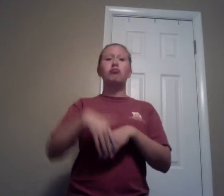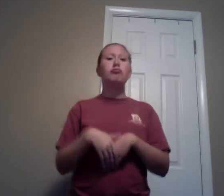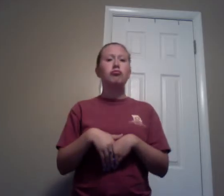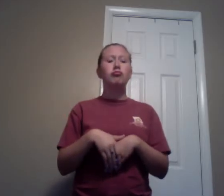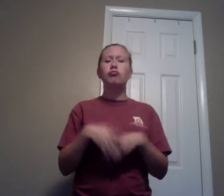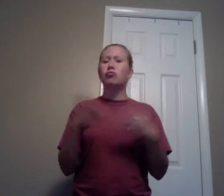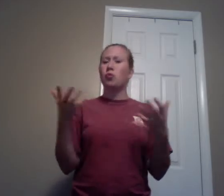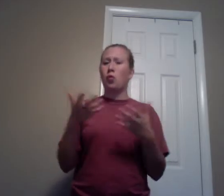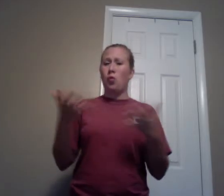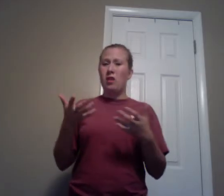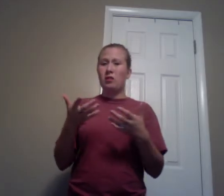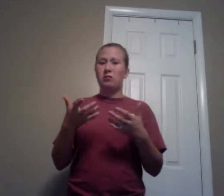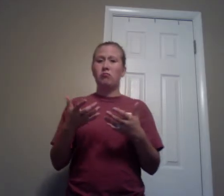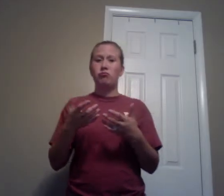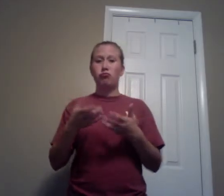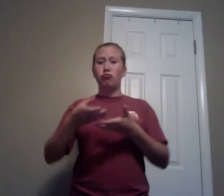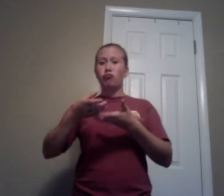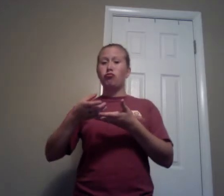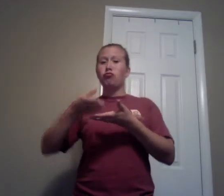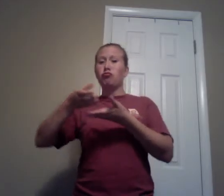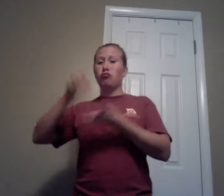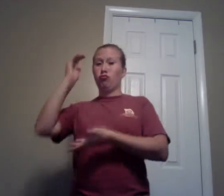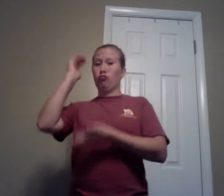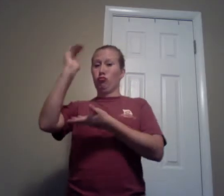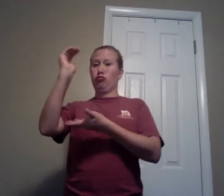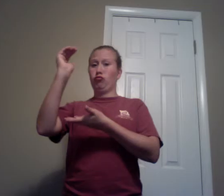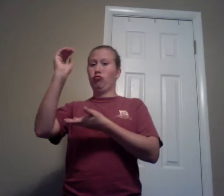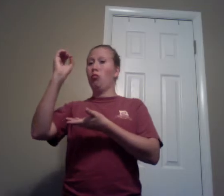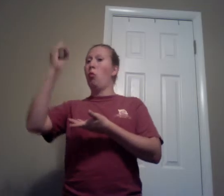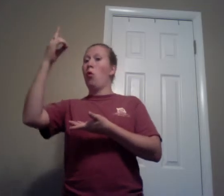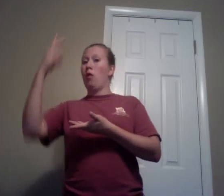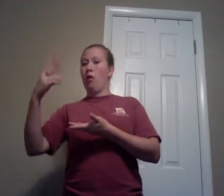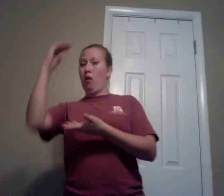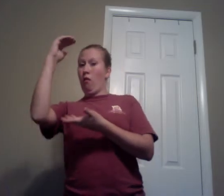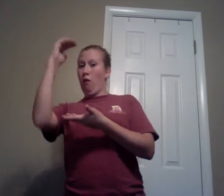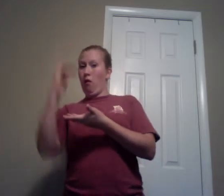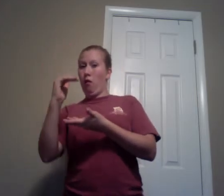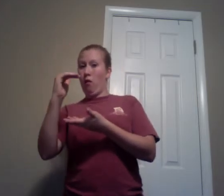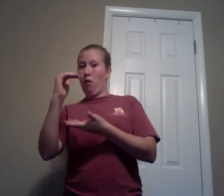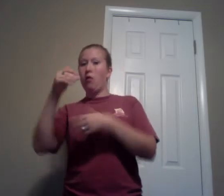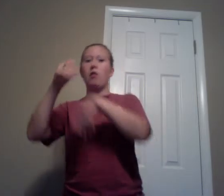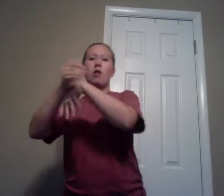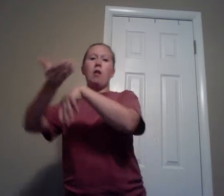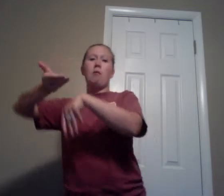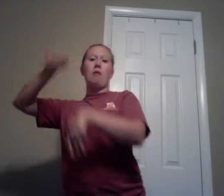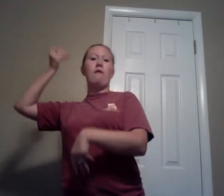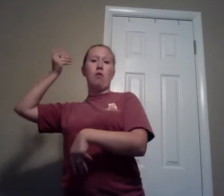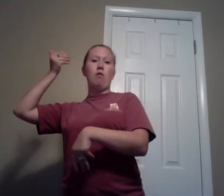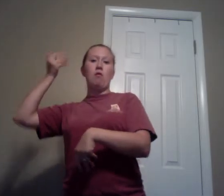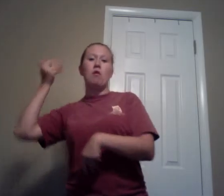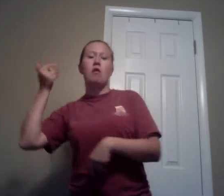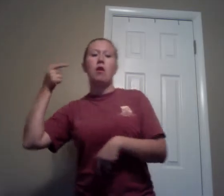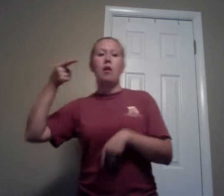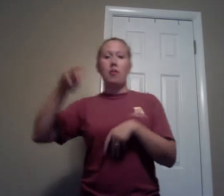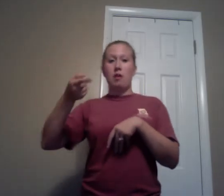the prep in half. So half the preparation the afternoon and evening before the test, and the other half or